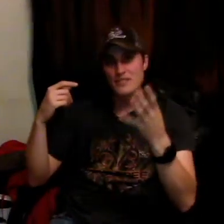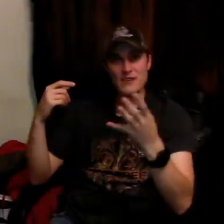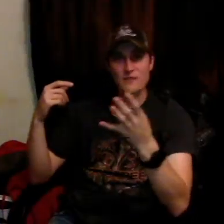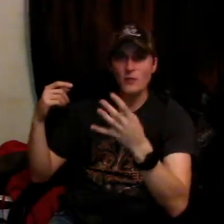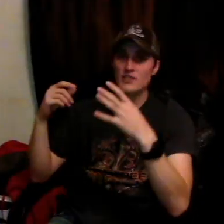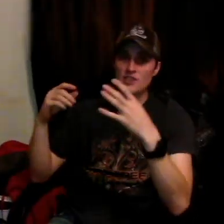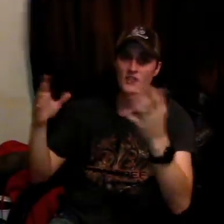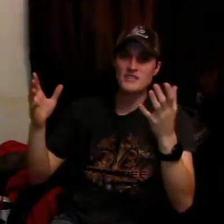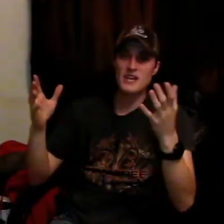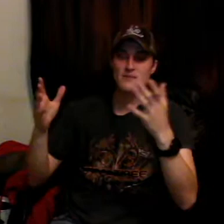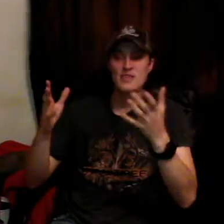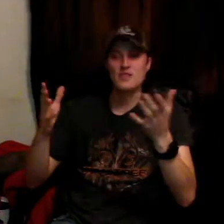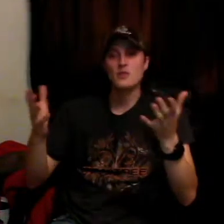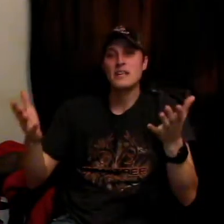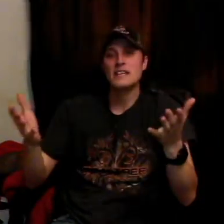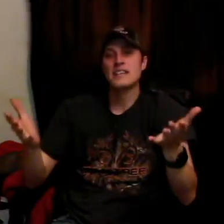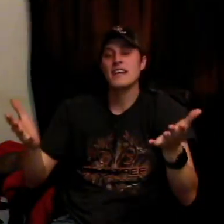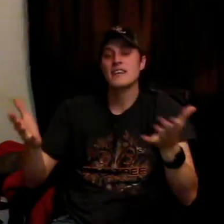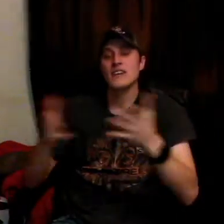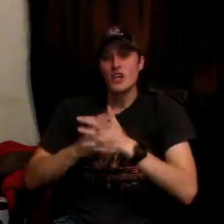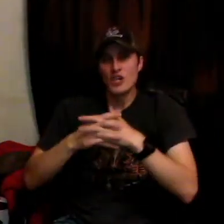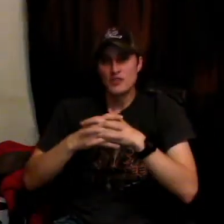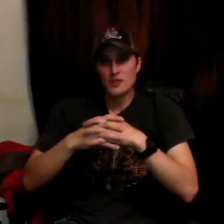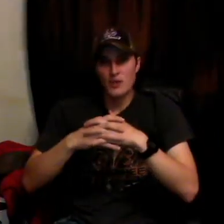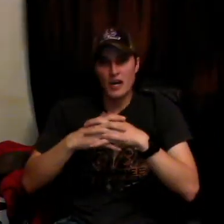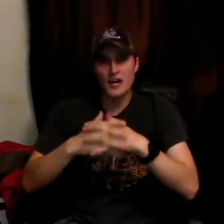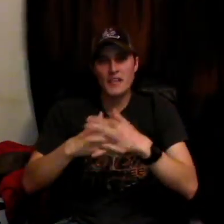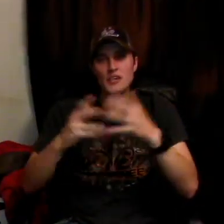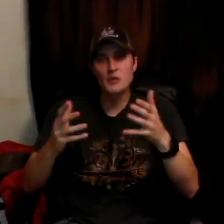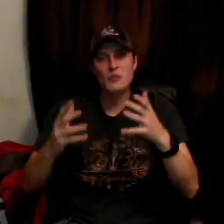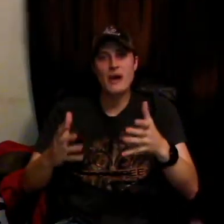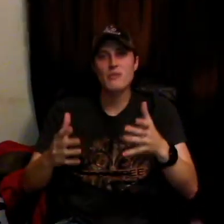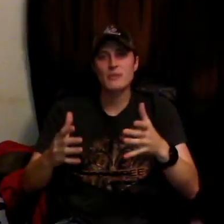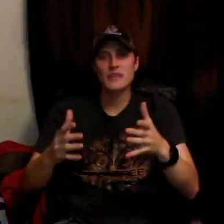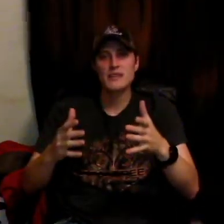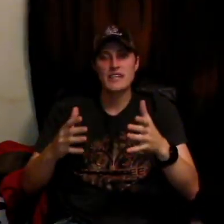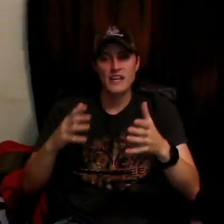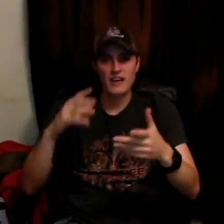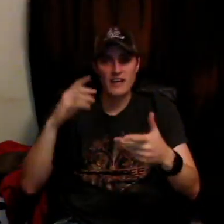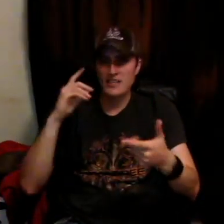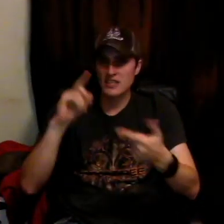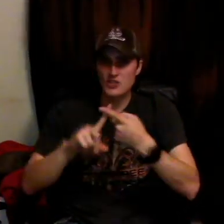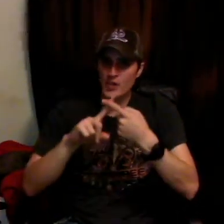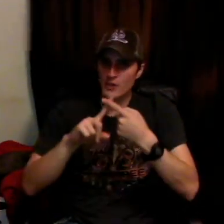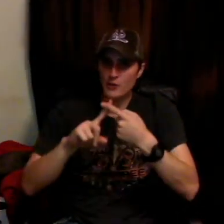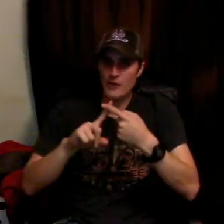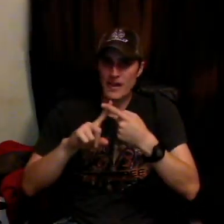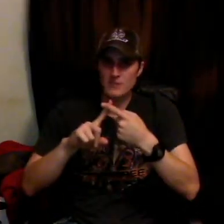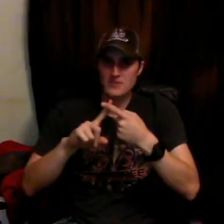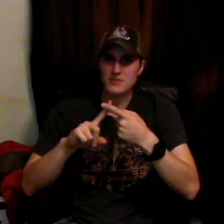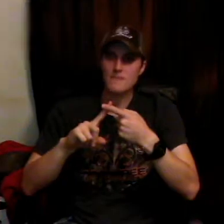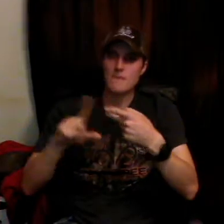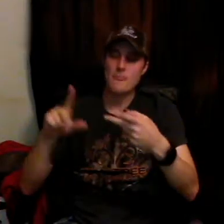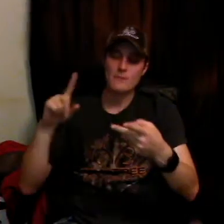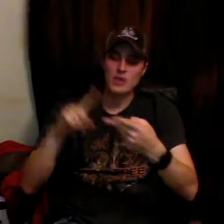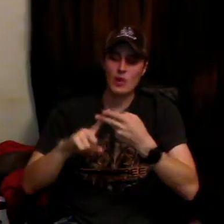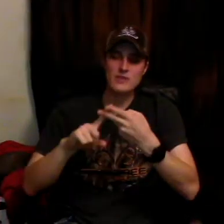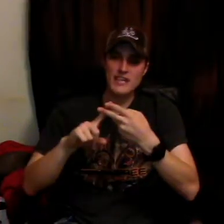step 4. It's all the steps that you need to take to hunting a new property. Alright, get your aerial maps. Go and